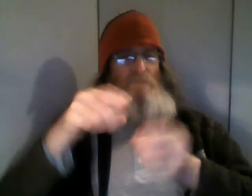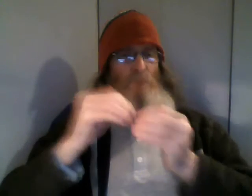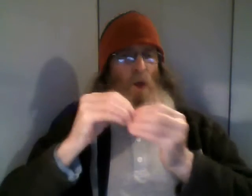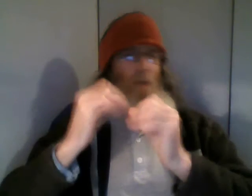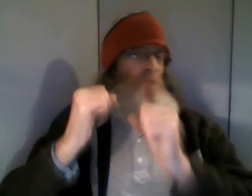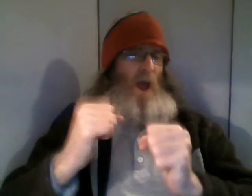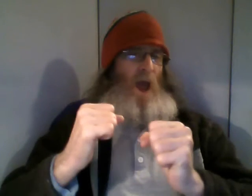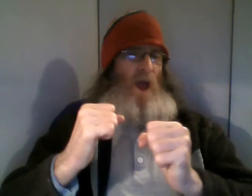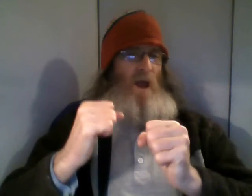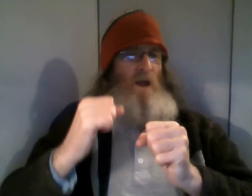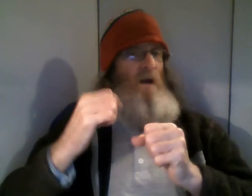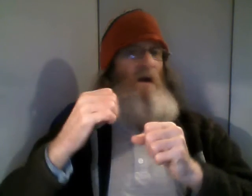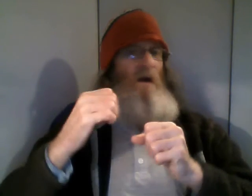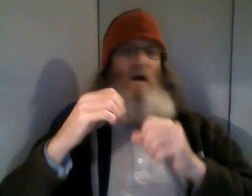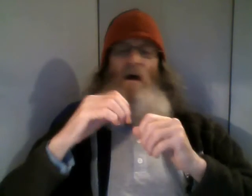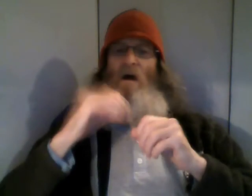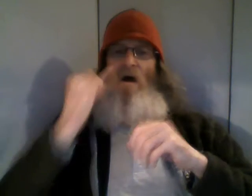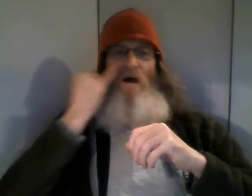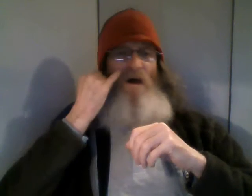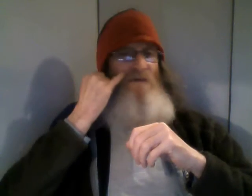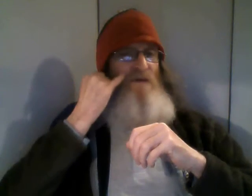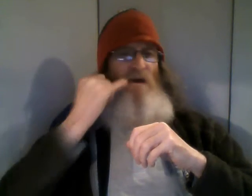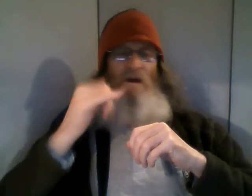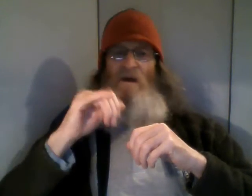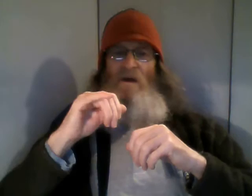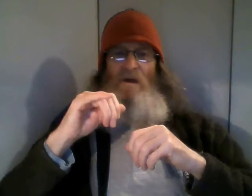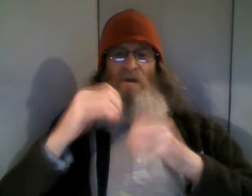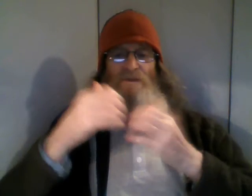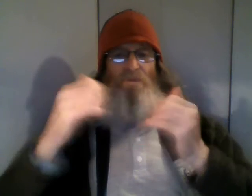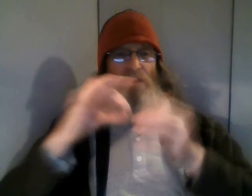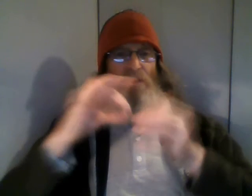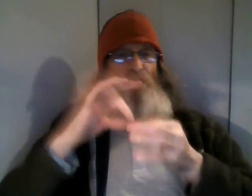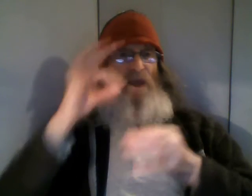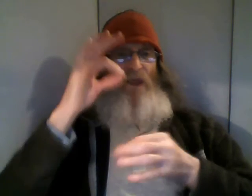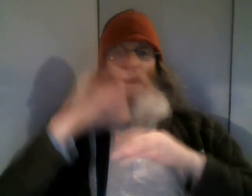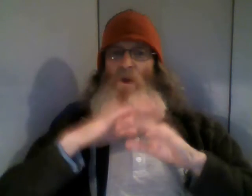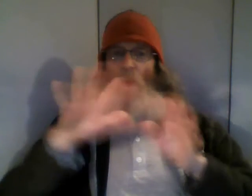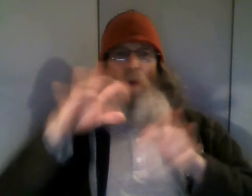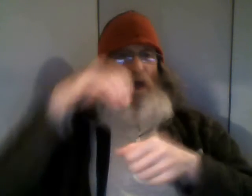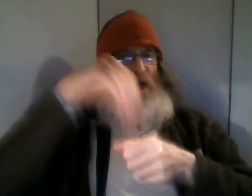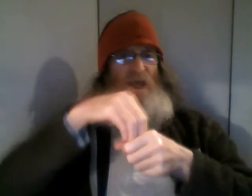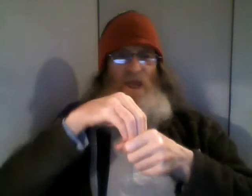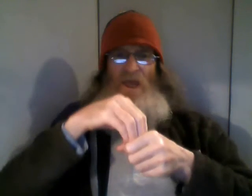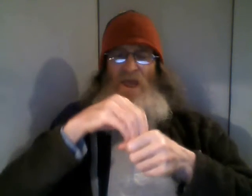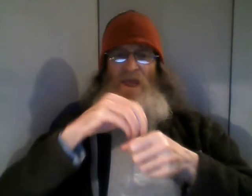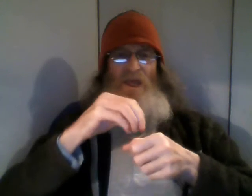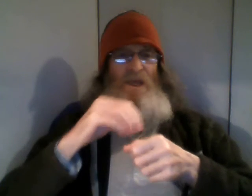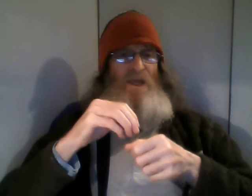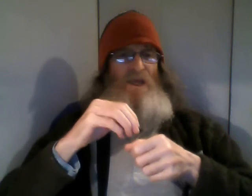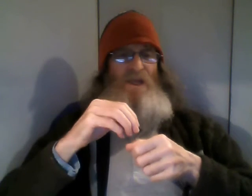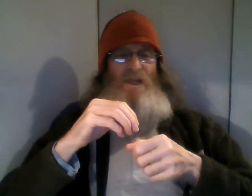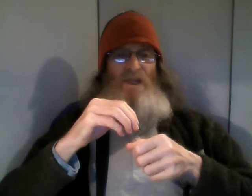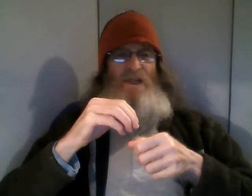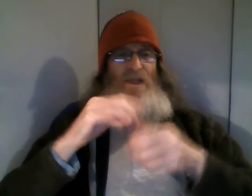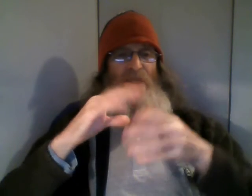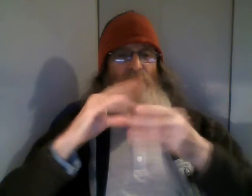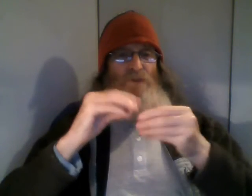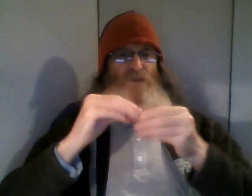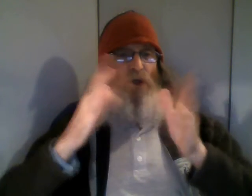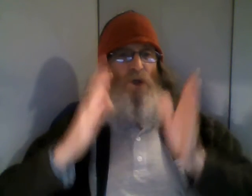How was it, Trey? Your eyes, they say otherwise. What? No, I Don't like that because I'm taking sleeping pills. Tell